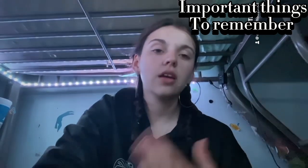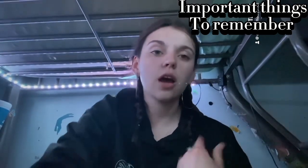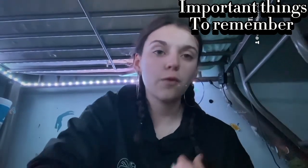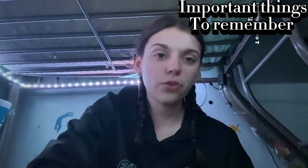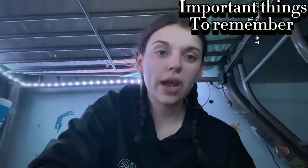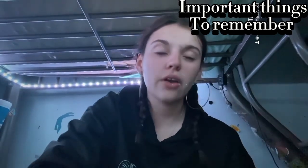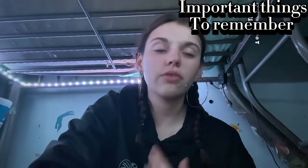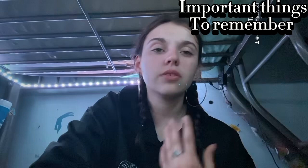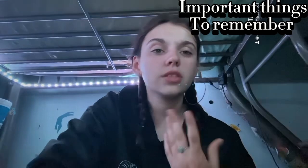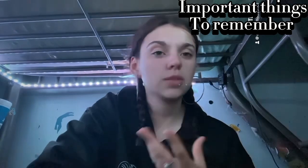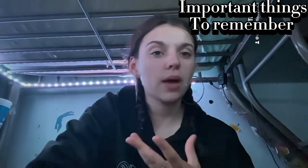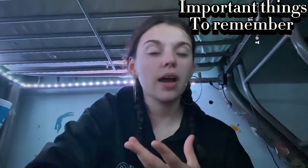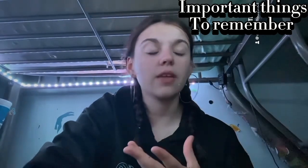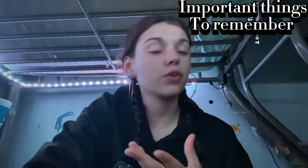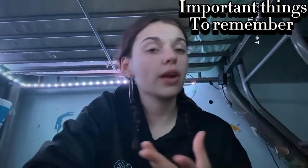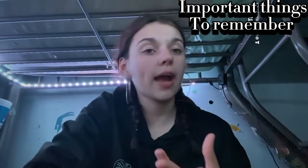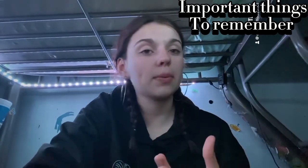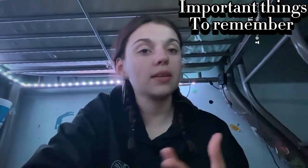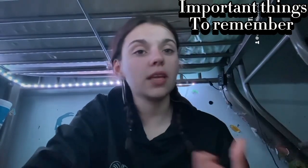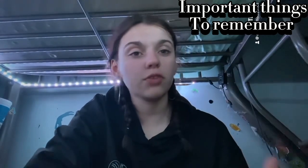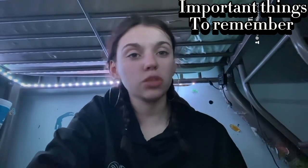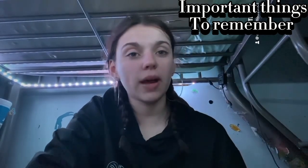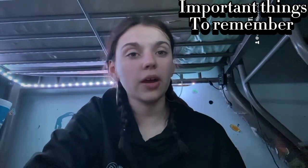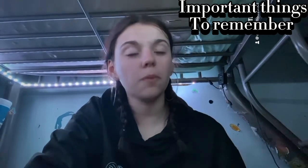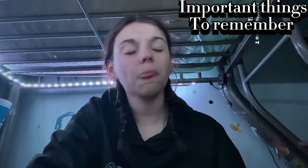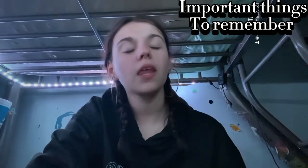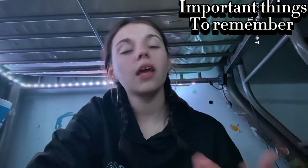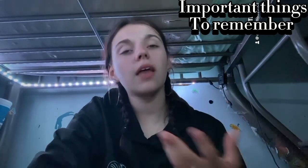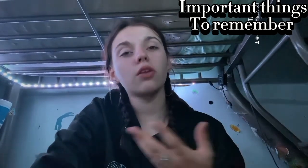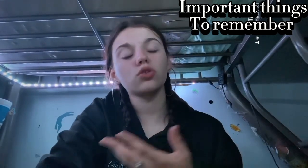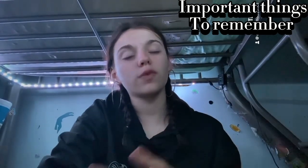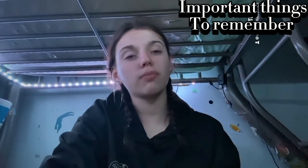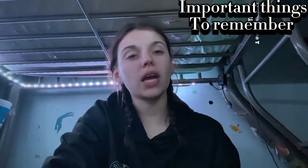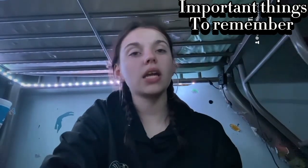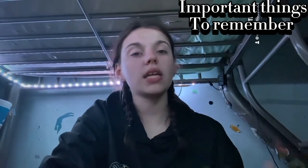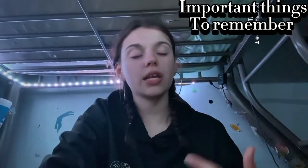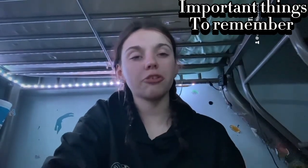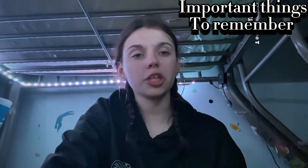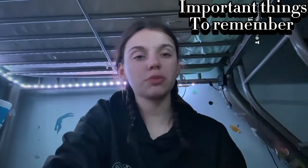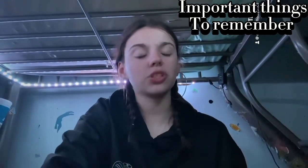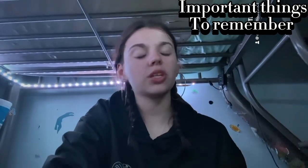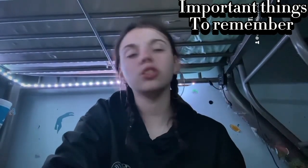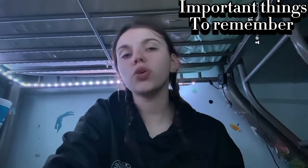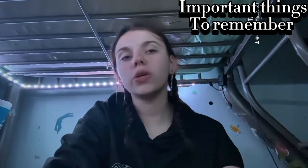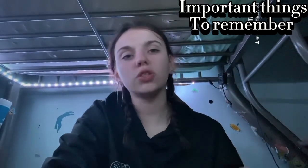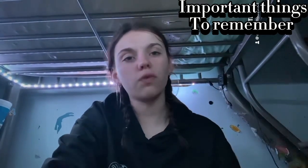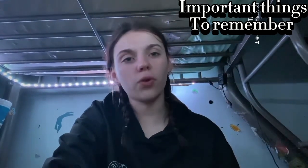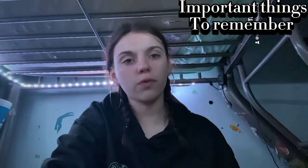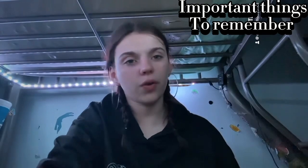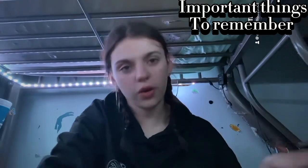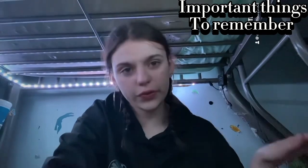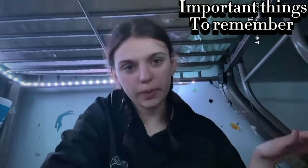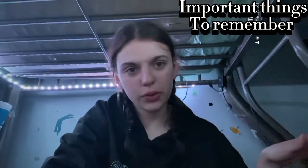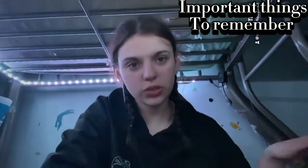a frown, smile. If you're happy, give a smile. And then also if you're mad, an angry expression, and so on and so forth for all the